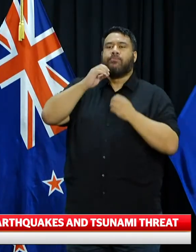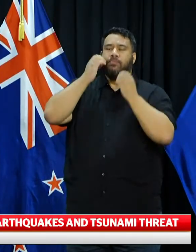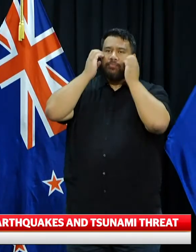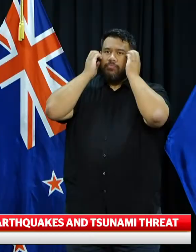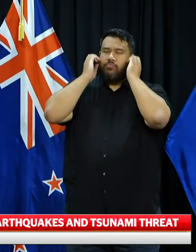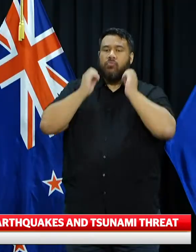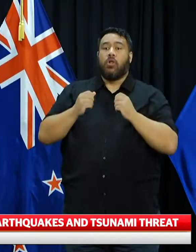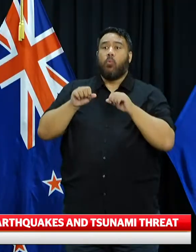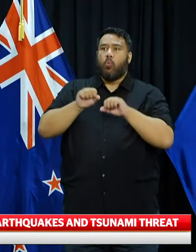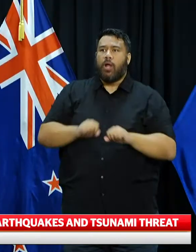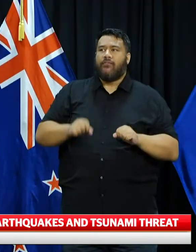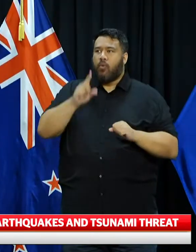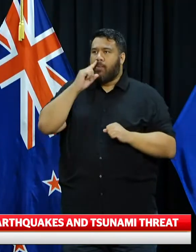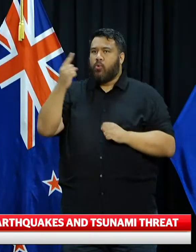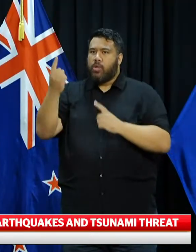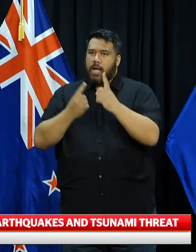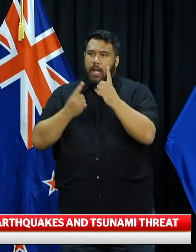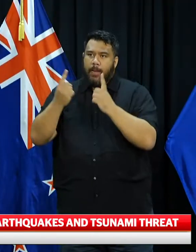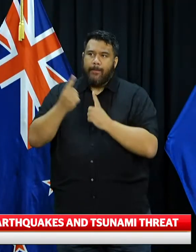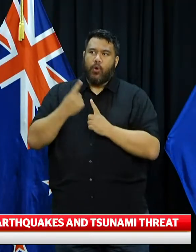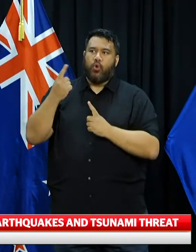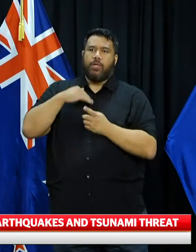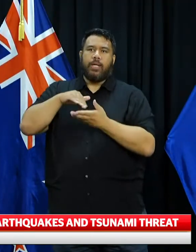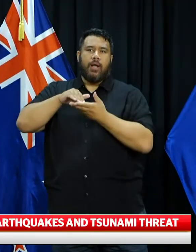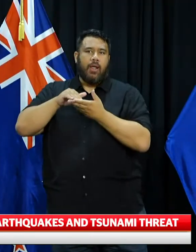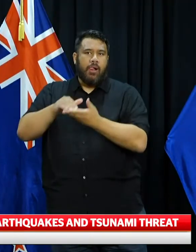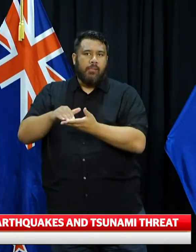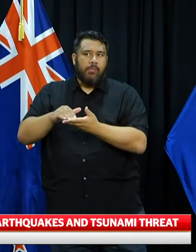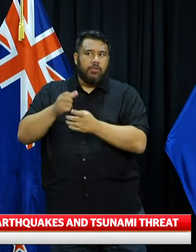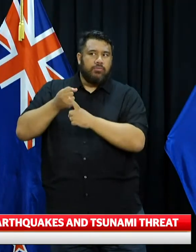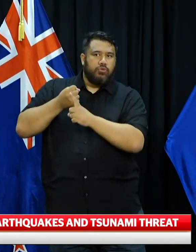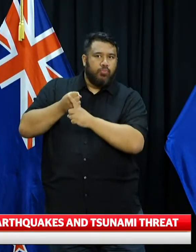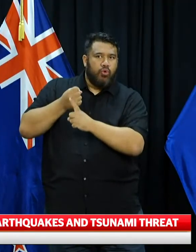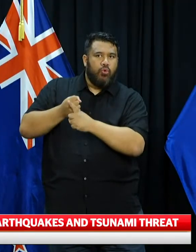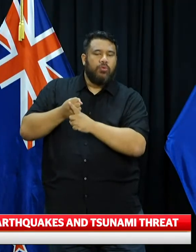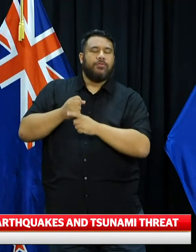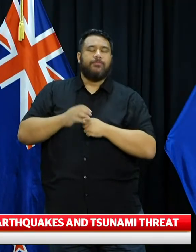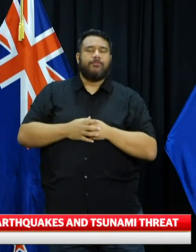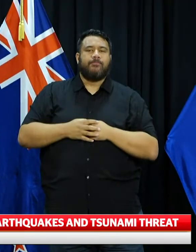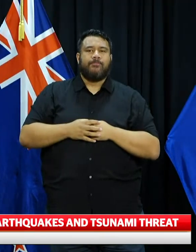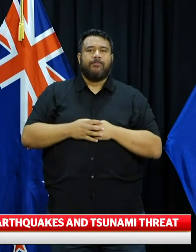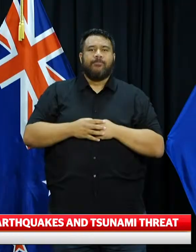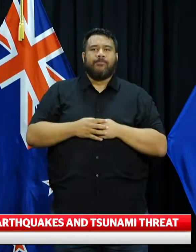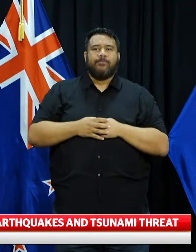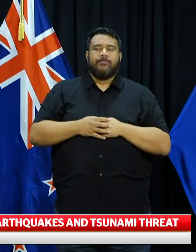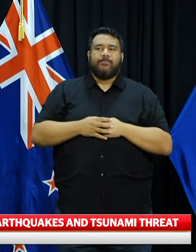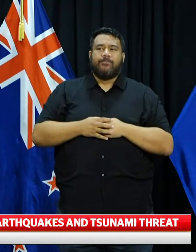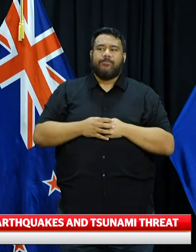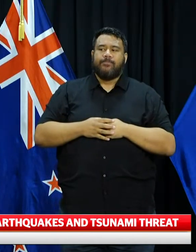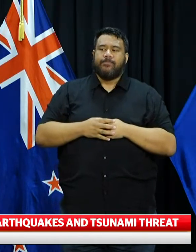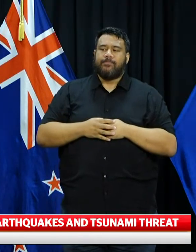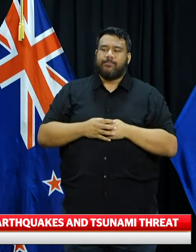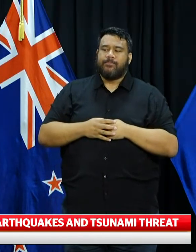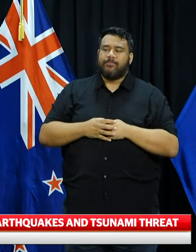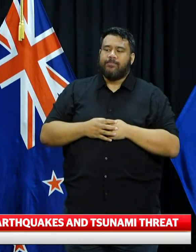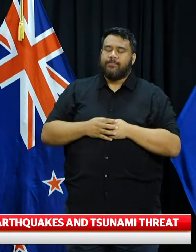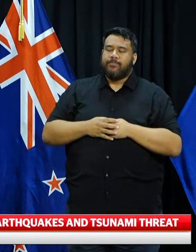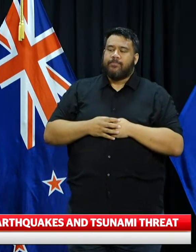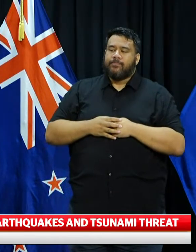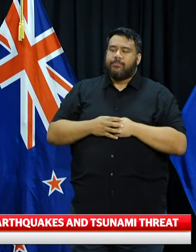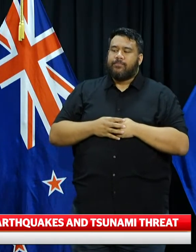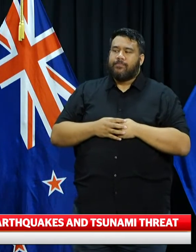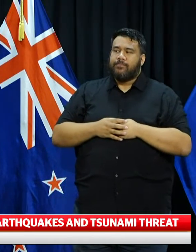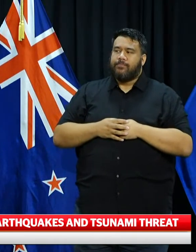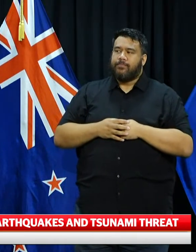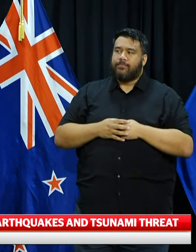in those areas that are most impacted and are providing regional responses. People